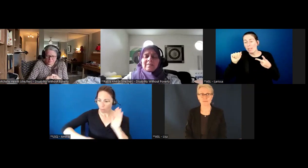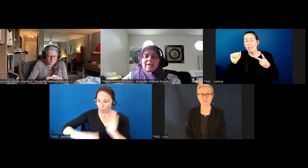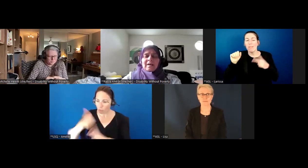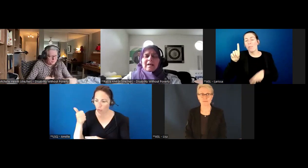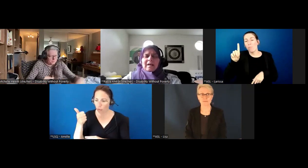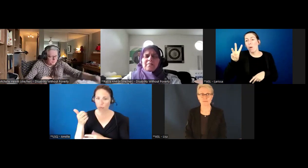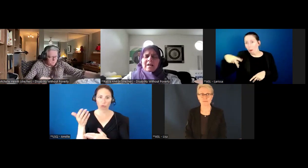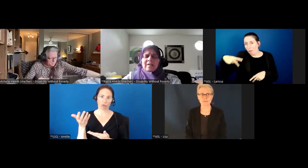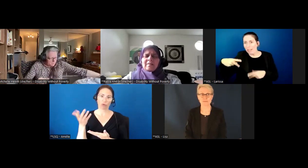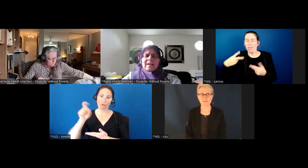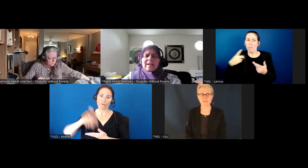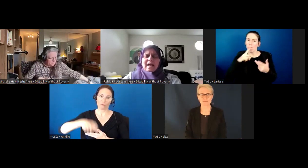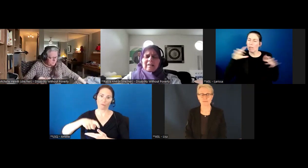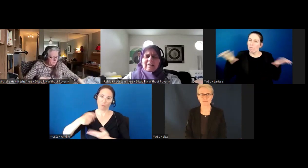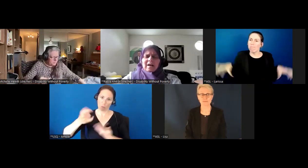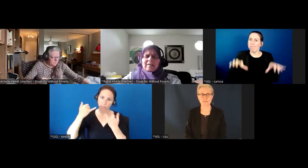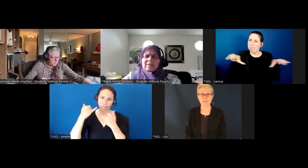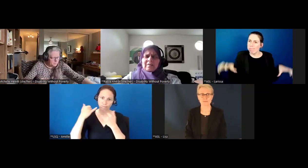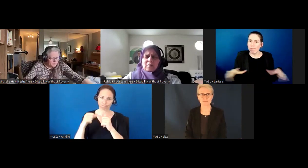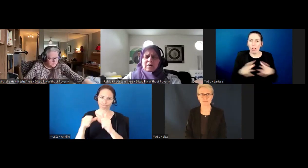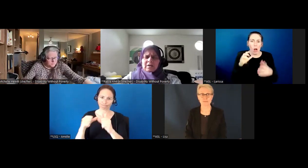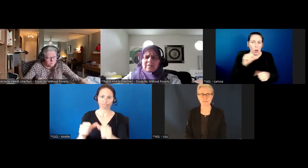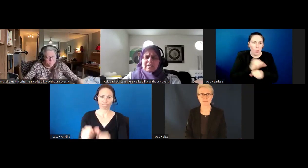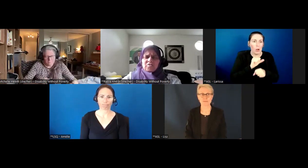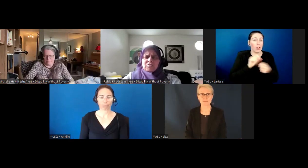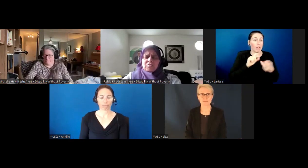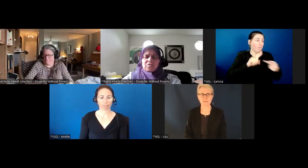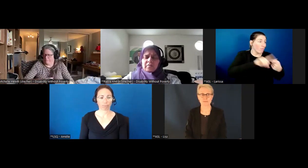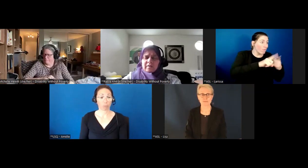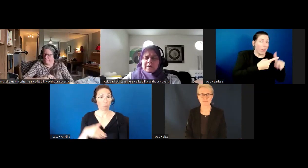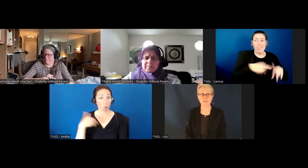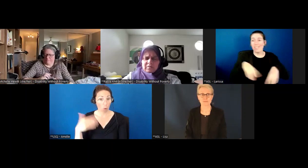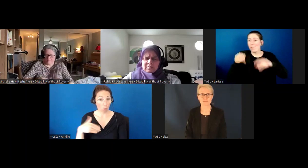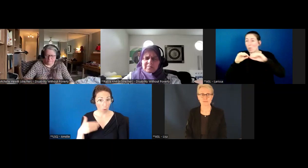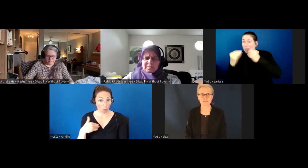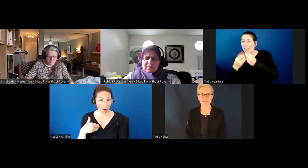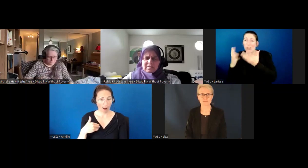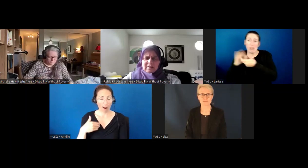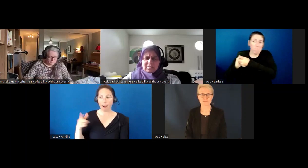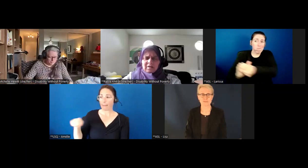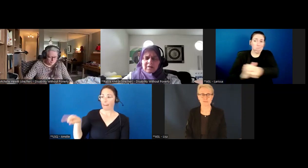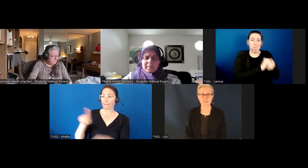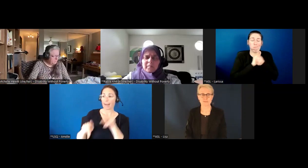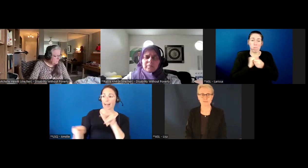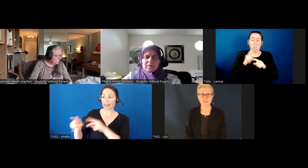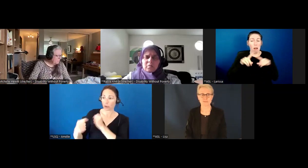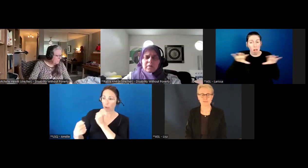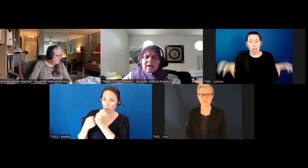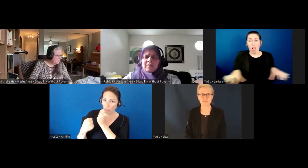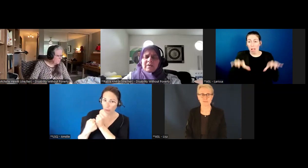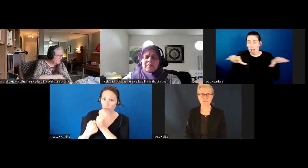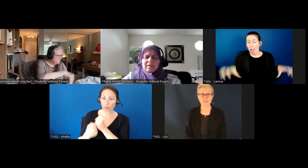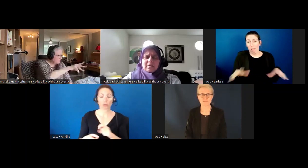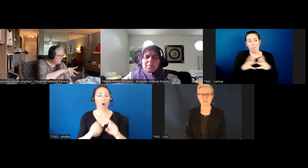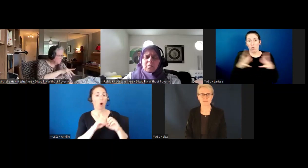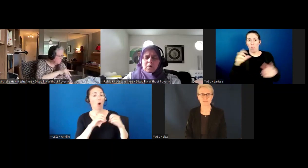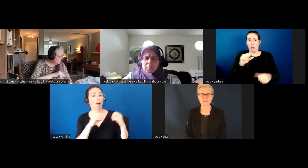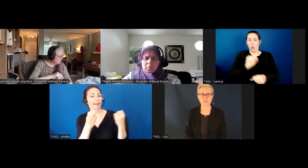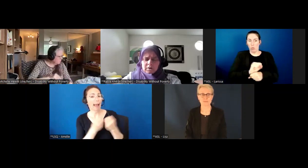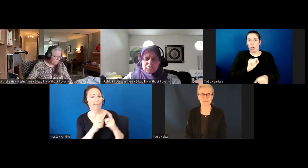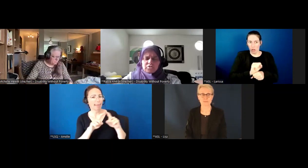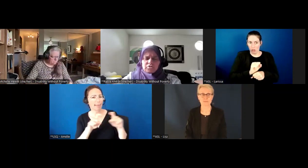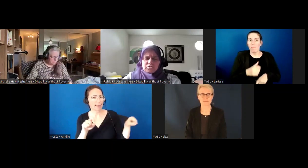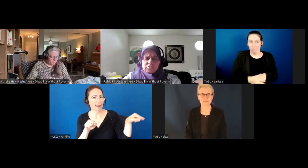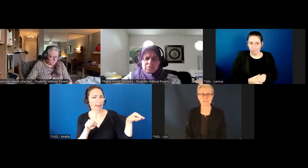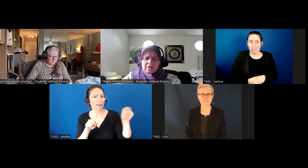as friends and allies and organizations serving people with disabilities out there. We have even more